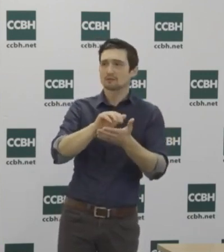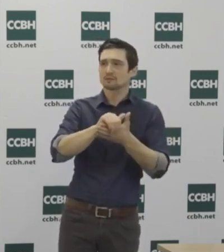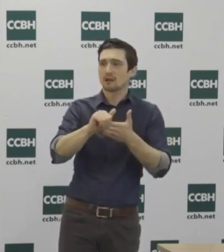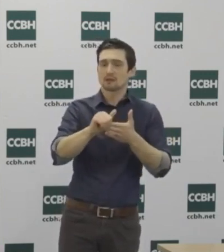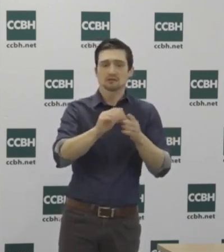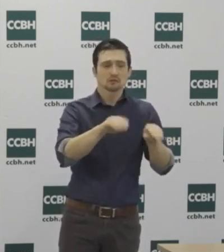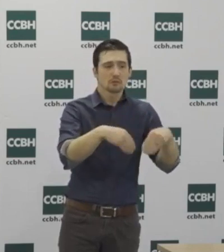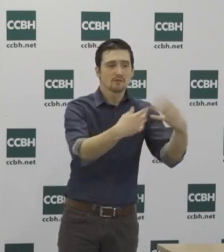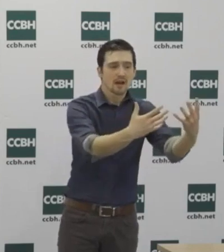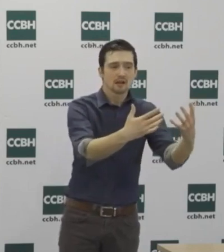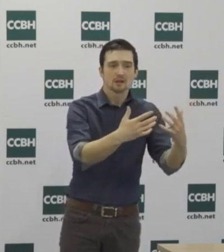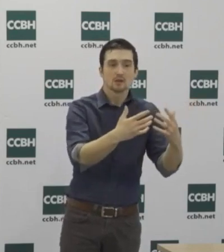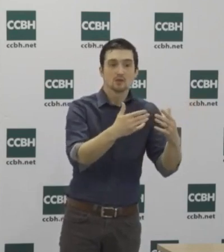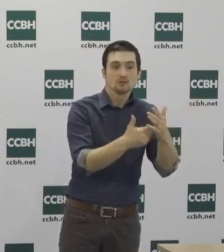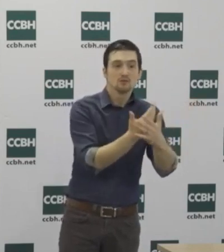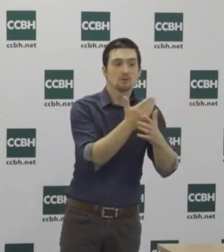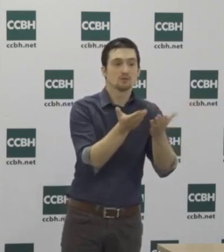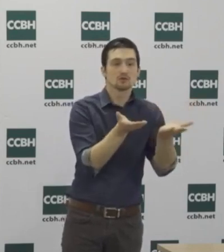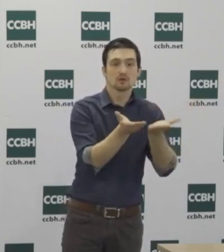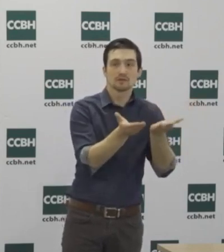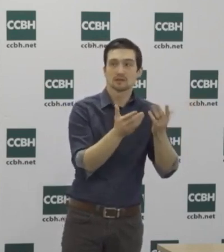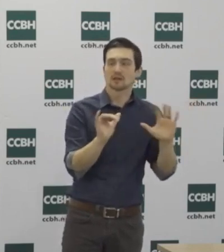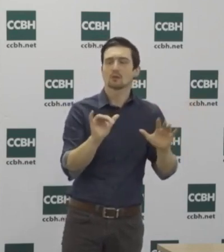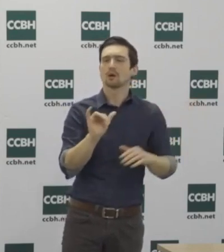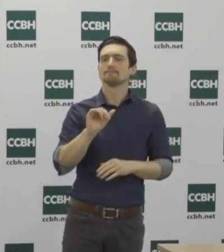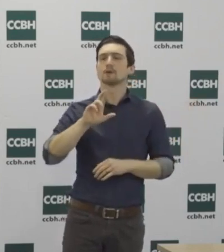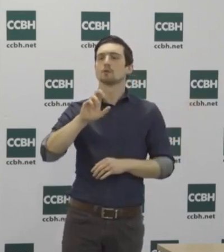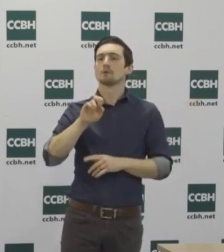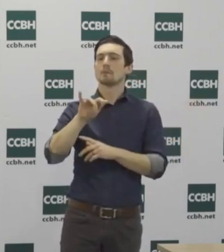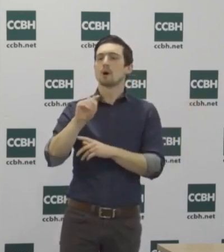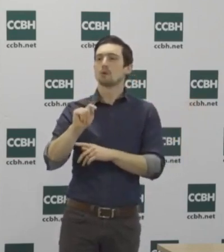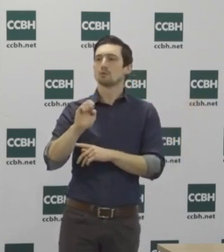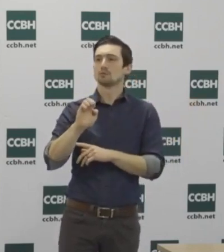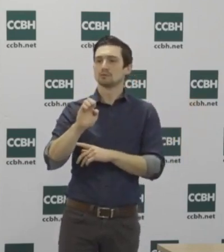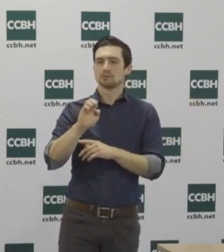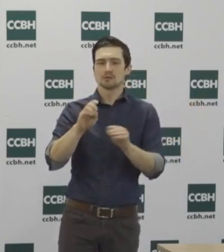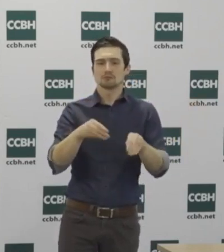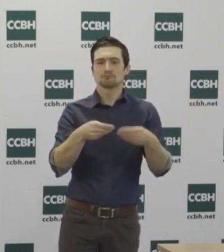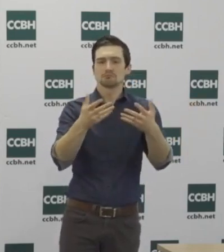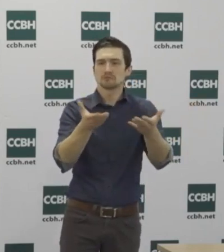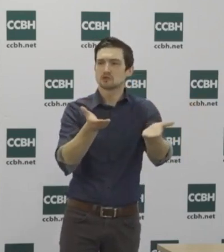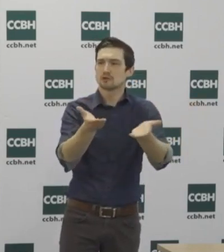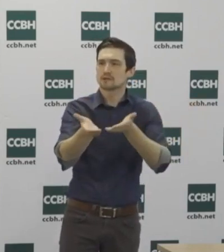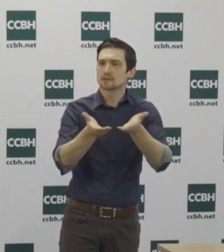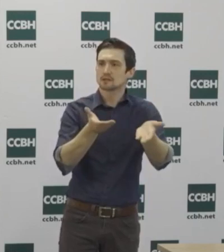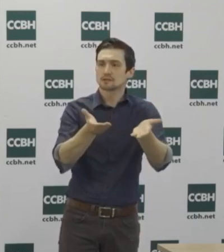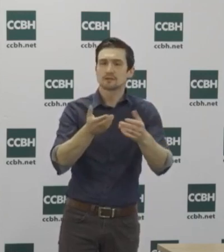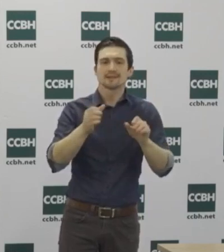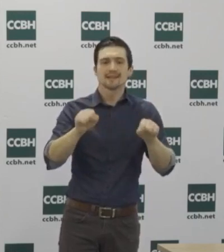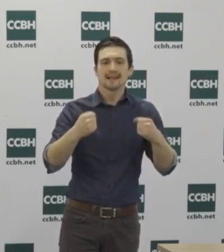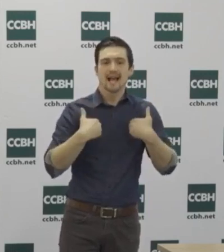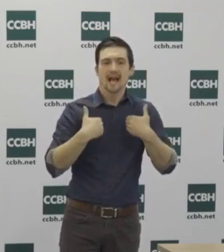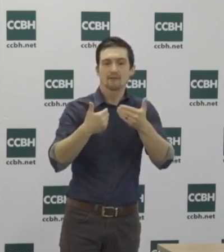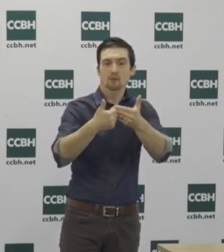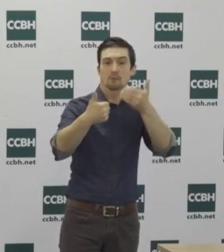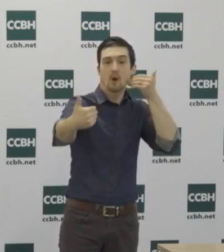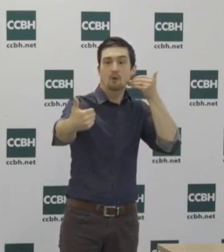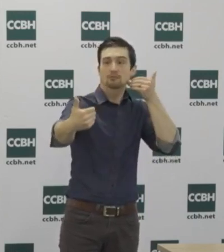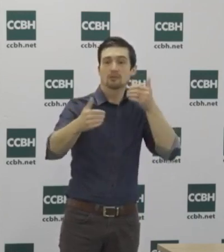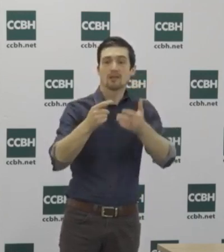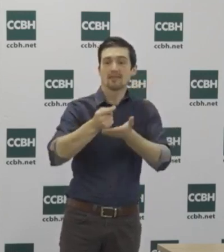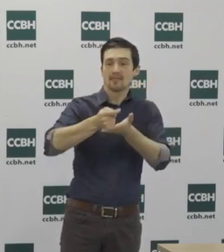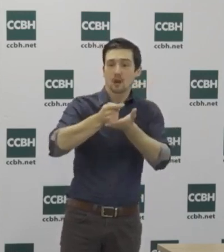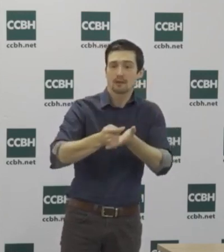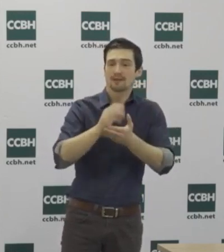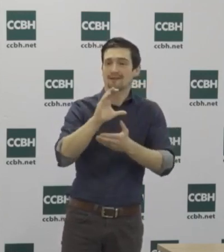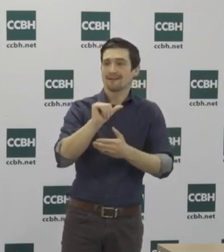following: remote service delivery, use of technology to provide remote advocacy, therapy, and